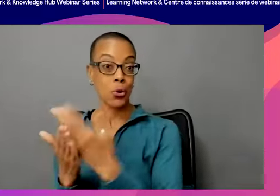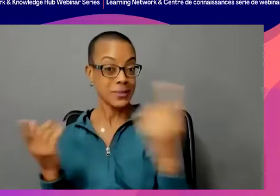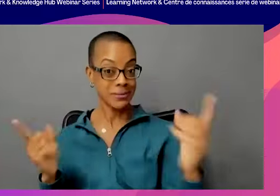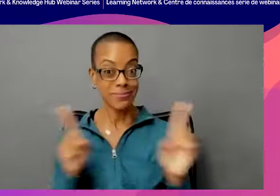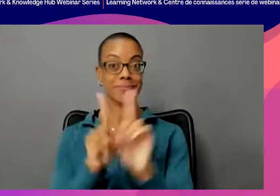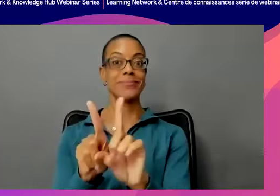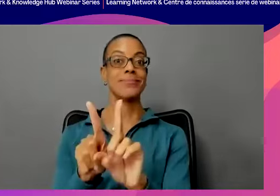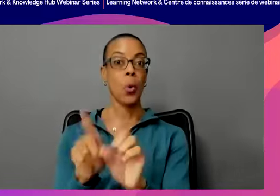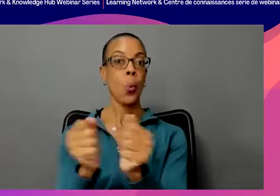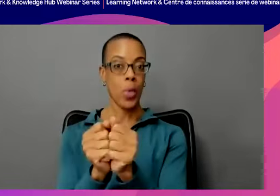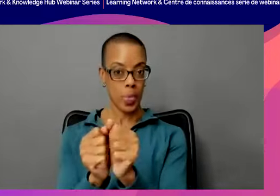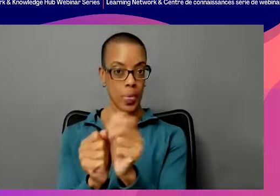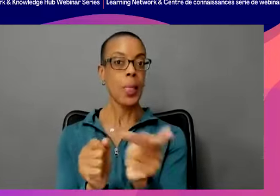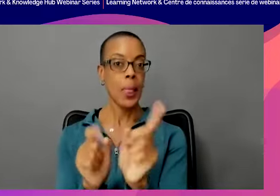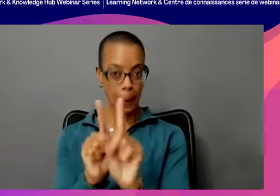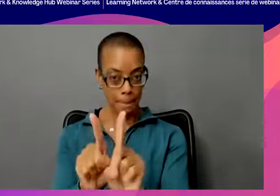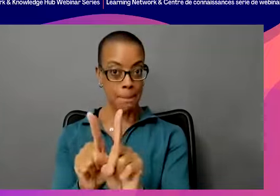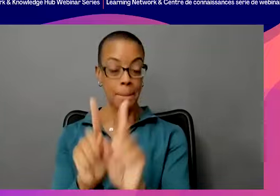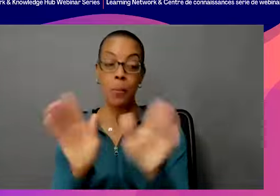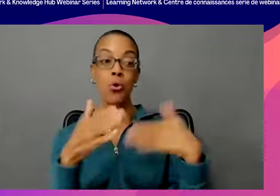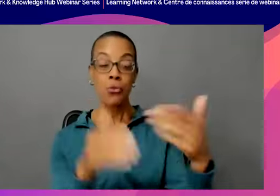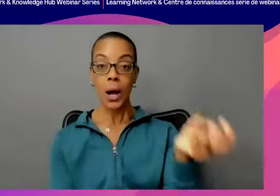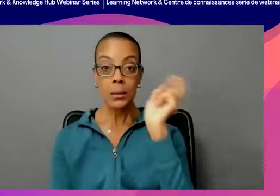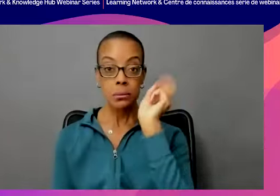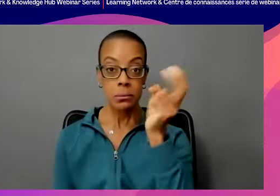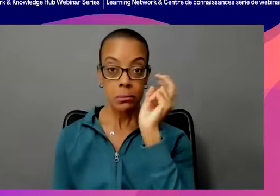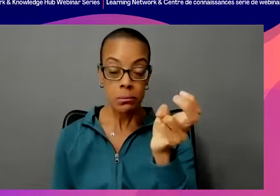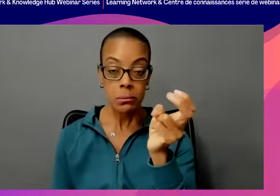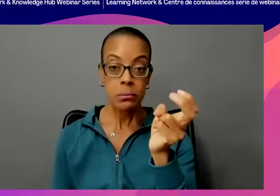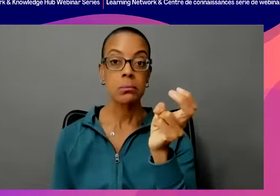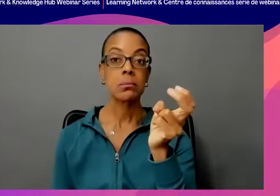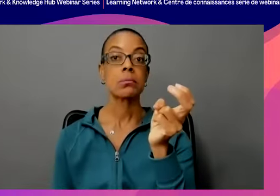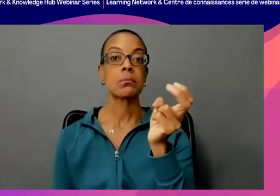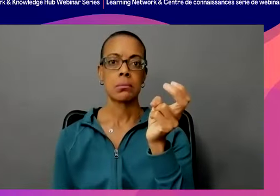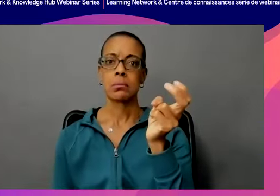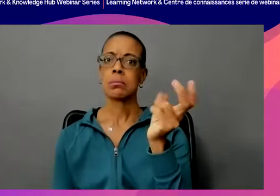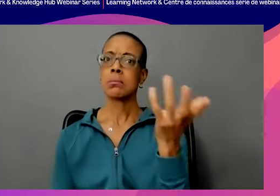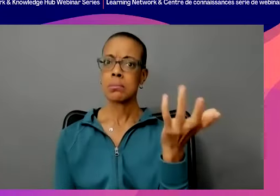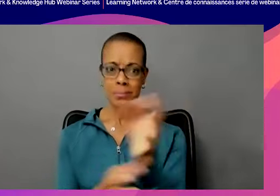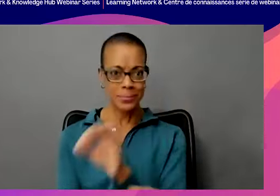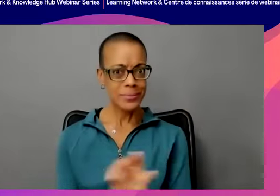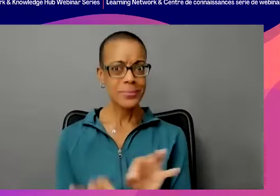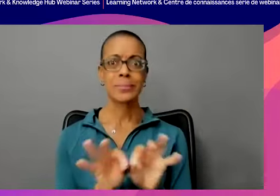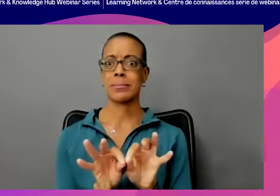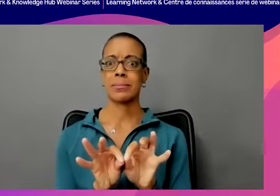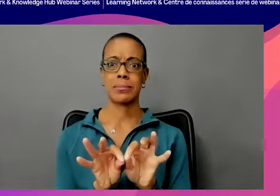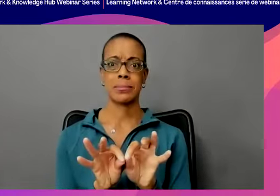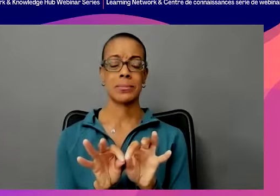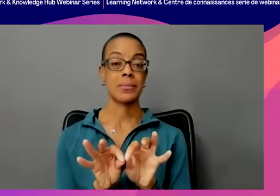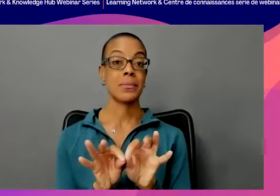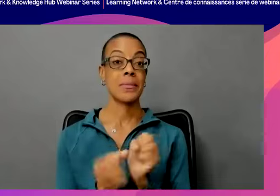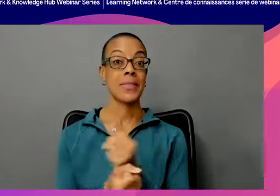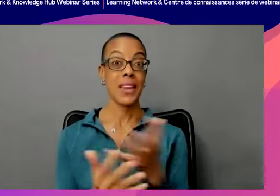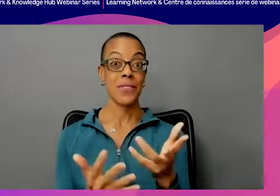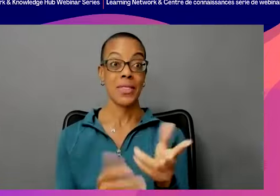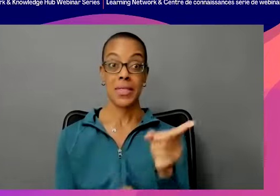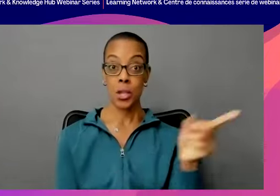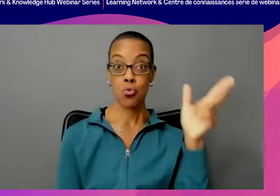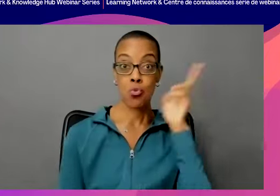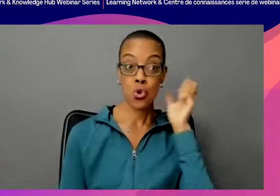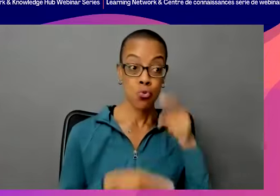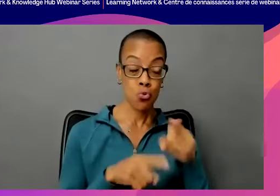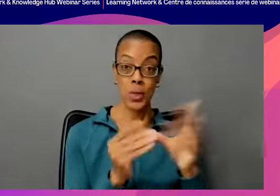appointments with them, providing transportation, providing, it's so important to write everything that you hear in those